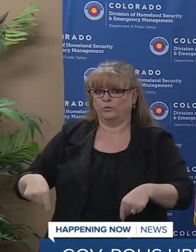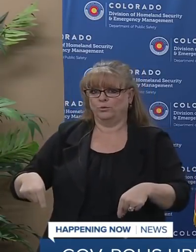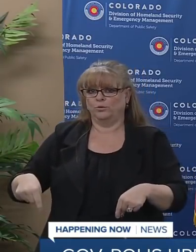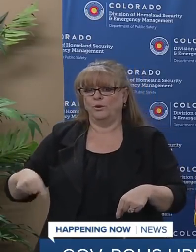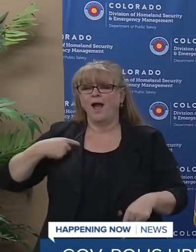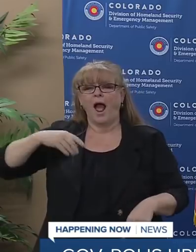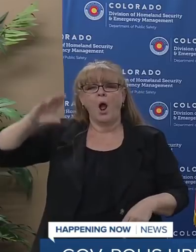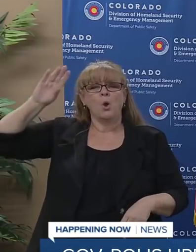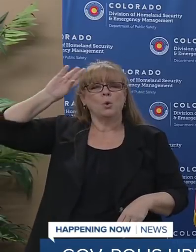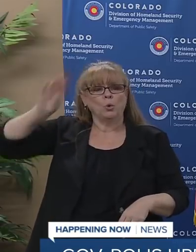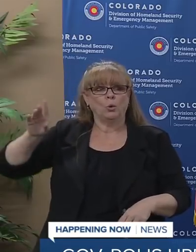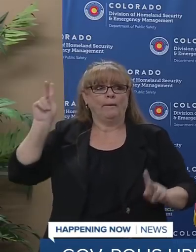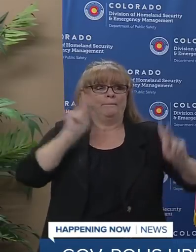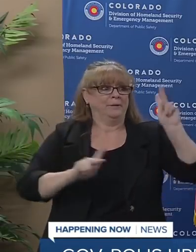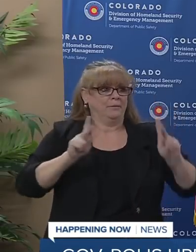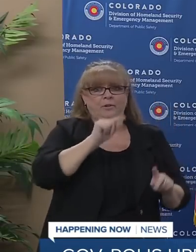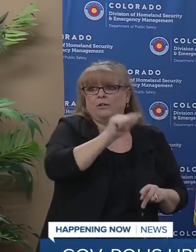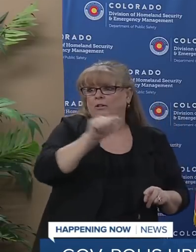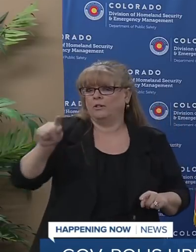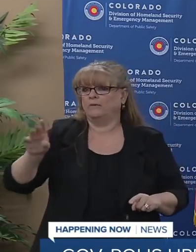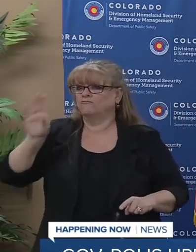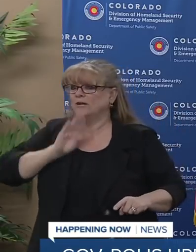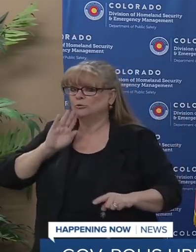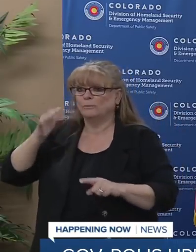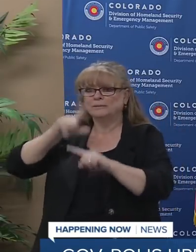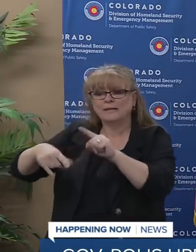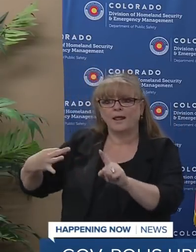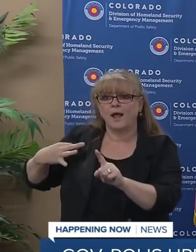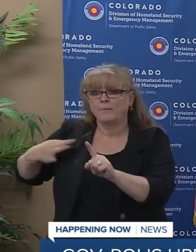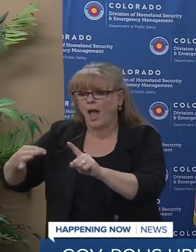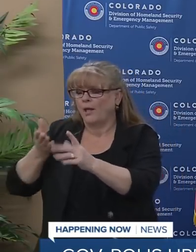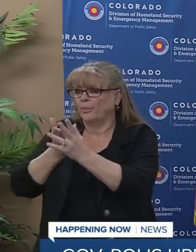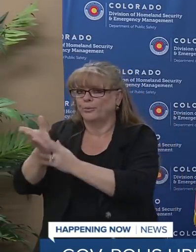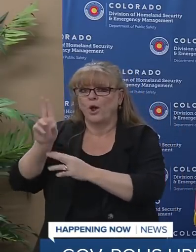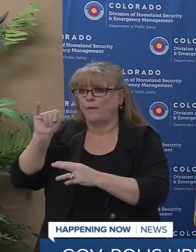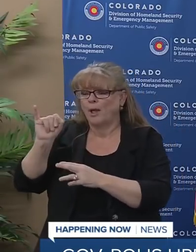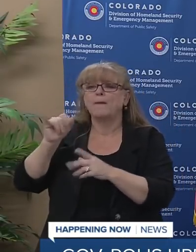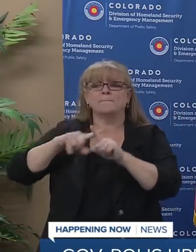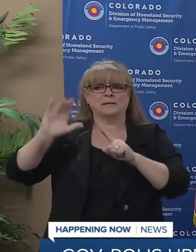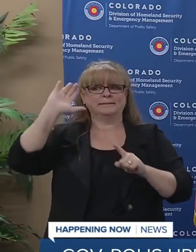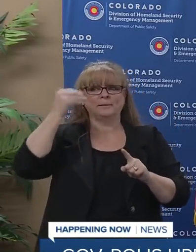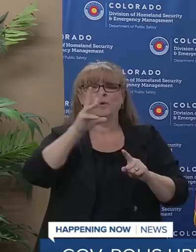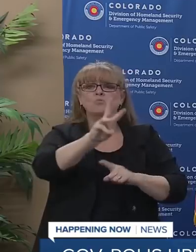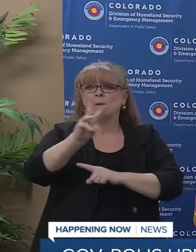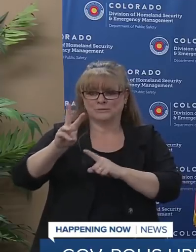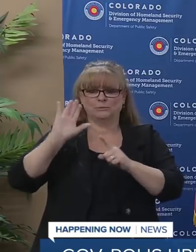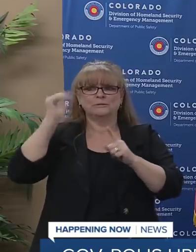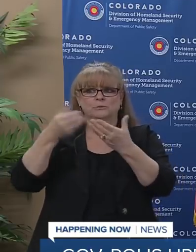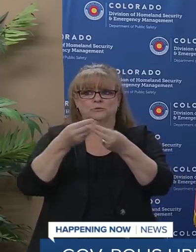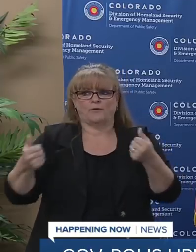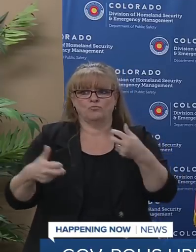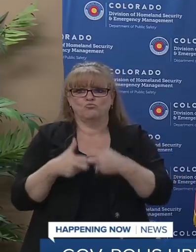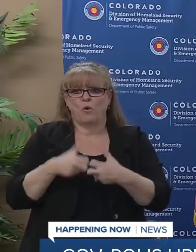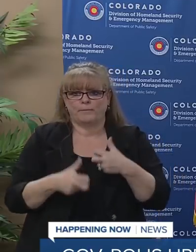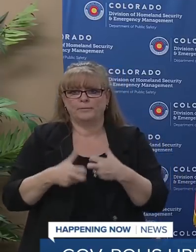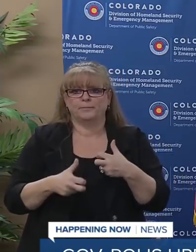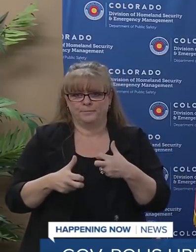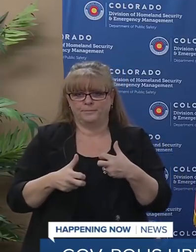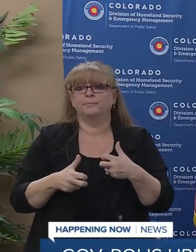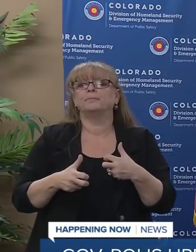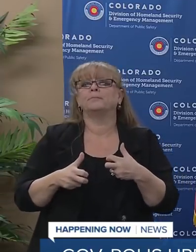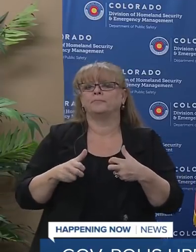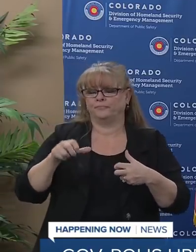get through. That's largely cleared up. So if you did have trouble filing, go to coloradoui.gov. It can still only process a certain number of transactions at a